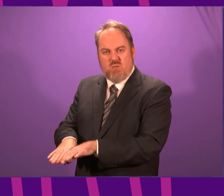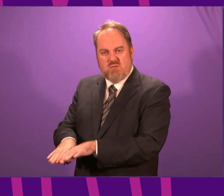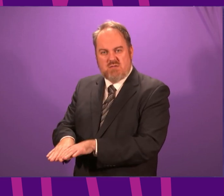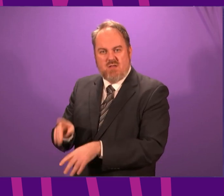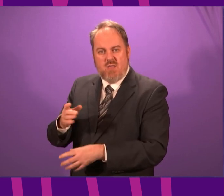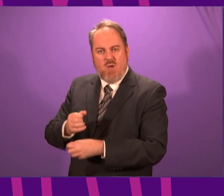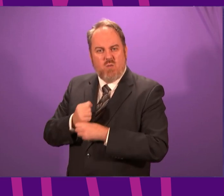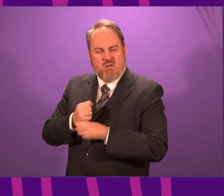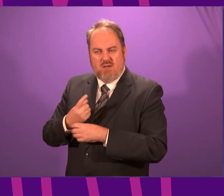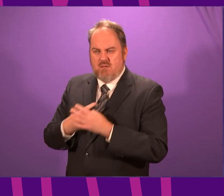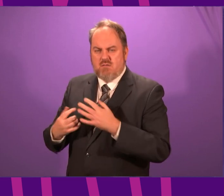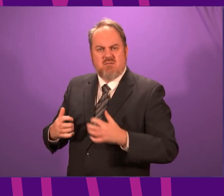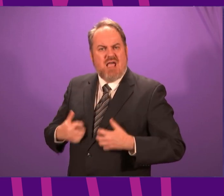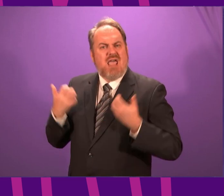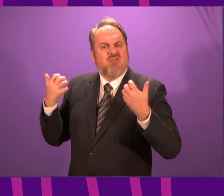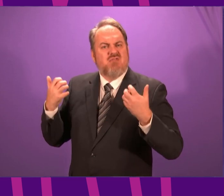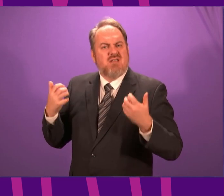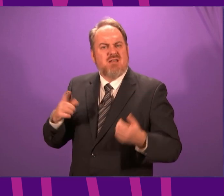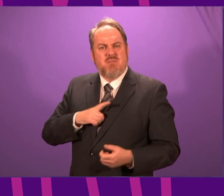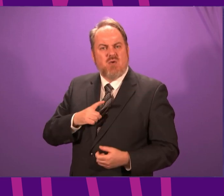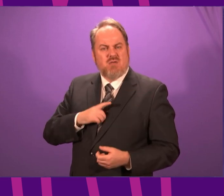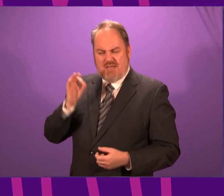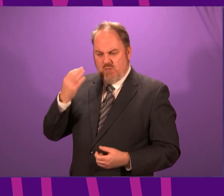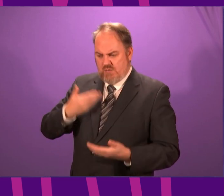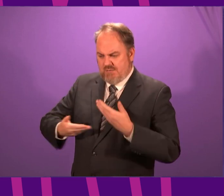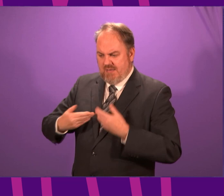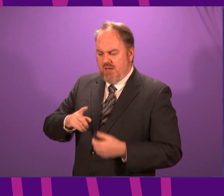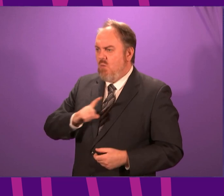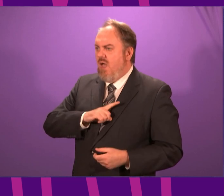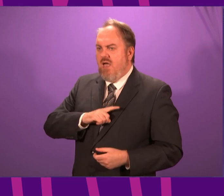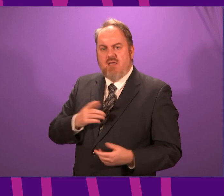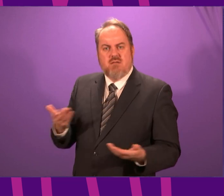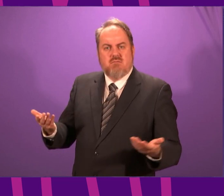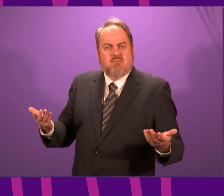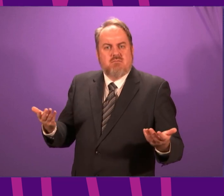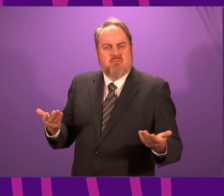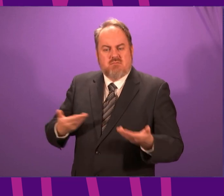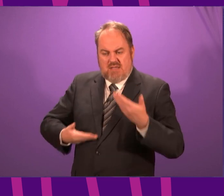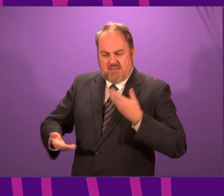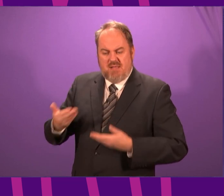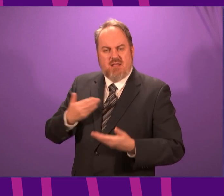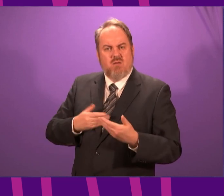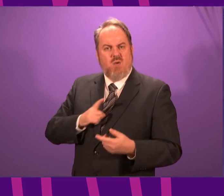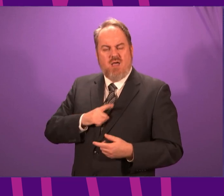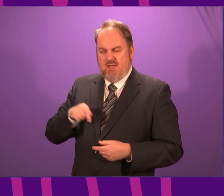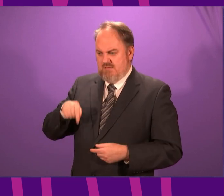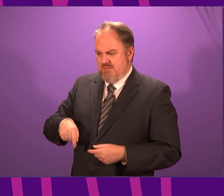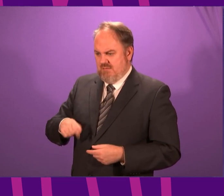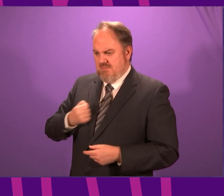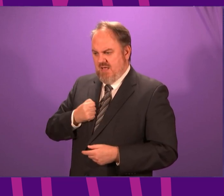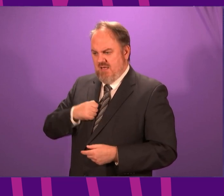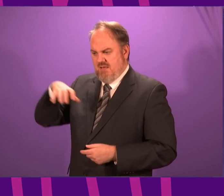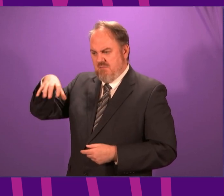is rightfully angry, as the council couldn't provide an answer to his question concerning the difference between his establishment and